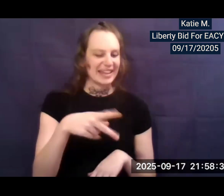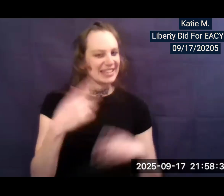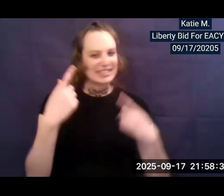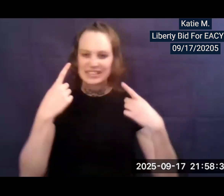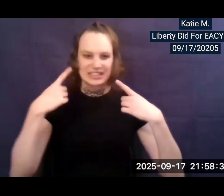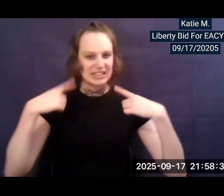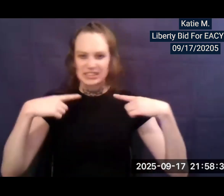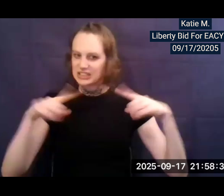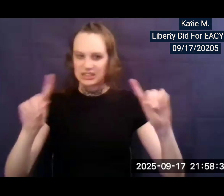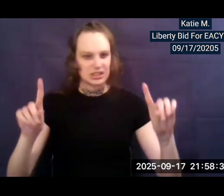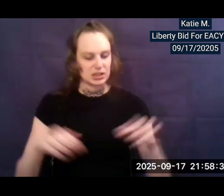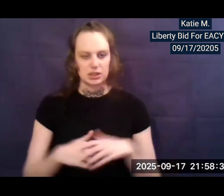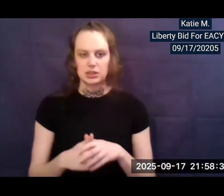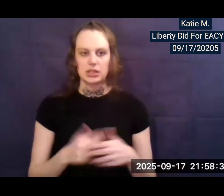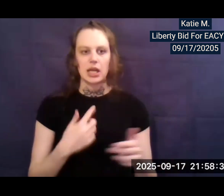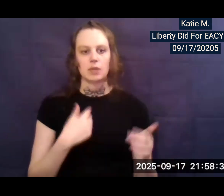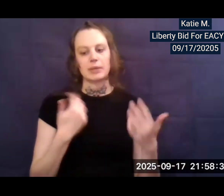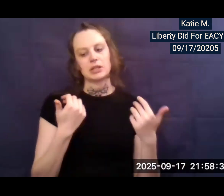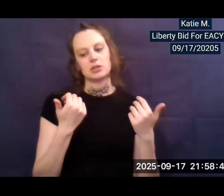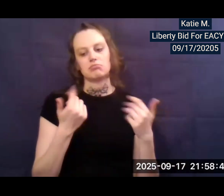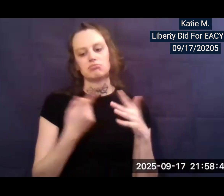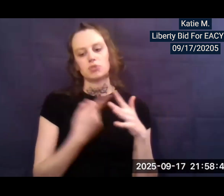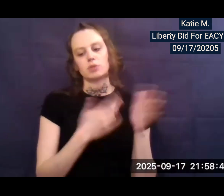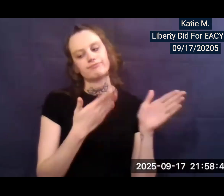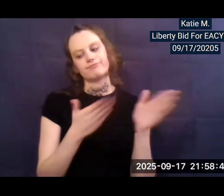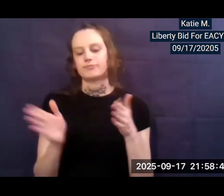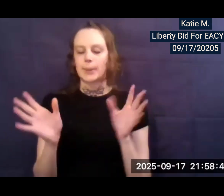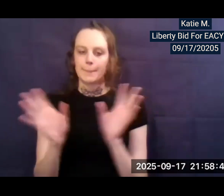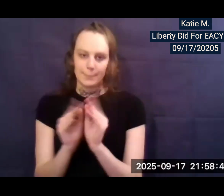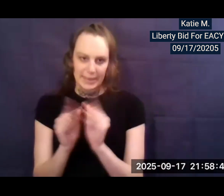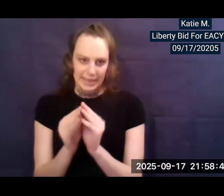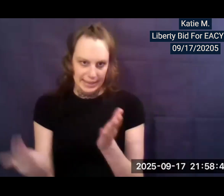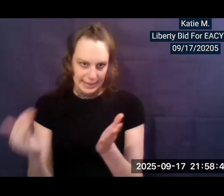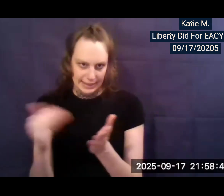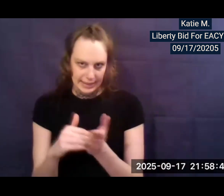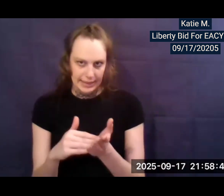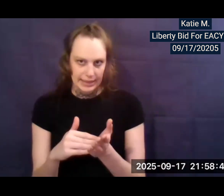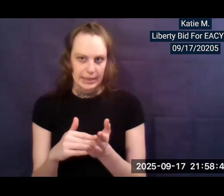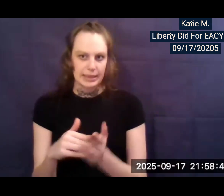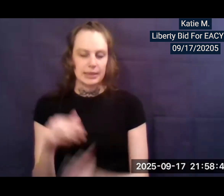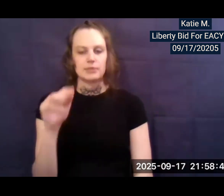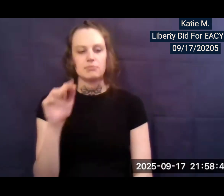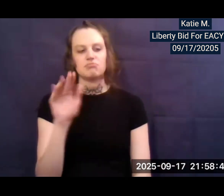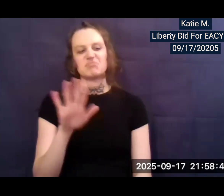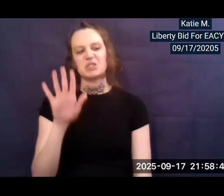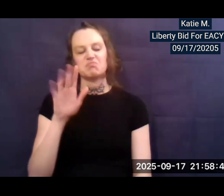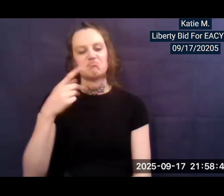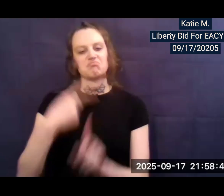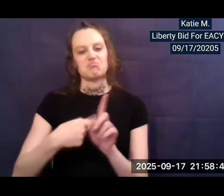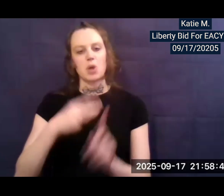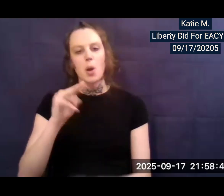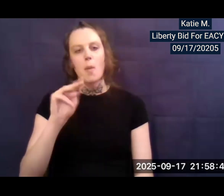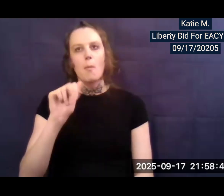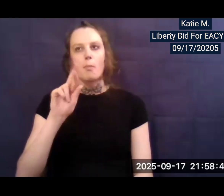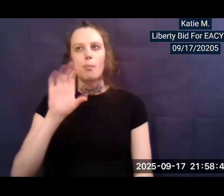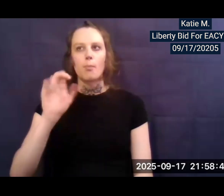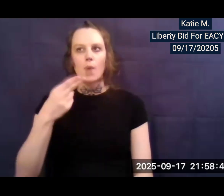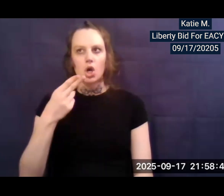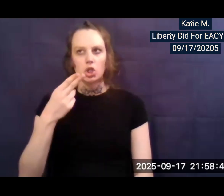meetings. I wasn't, but like when I went back to meetings, it was like March of 2018, I remember. I was able